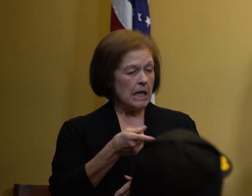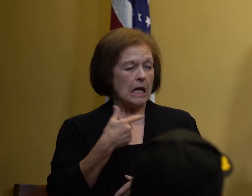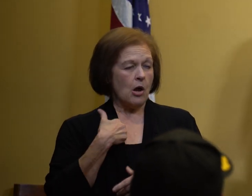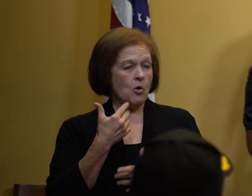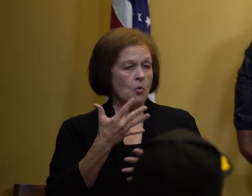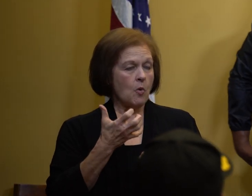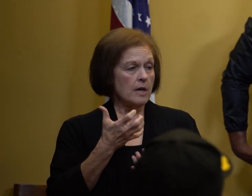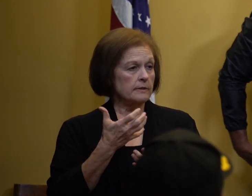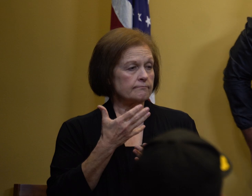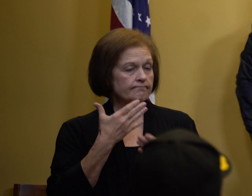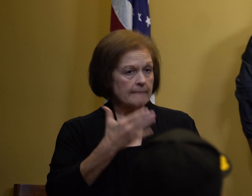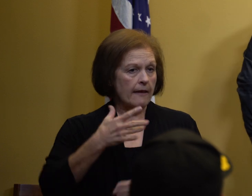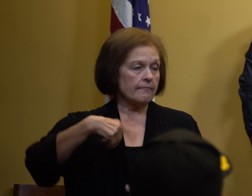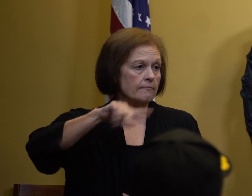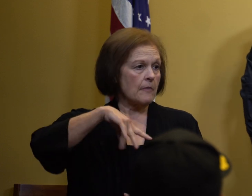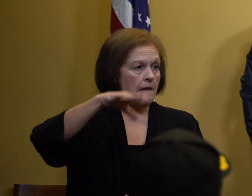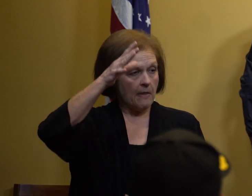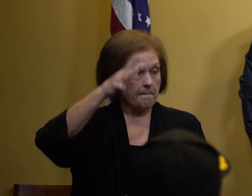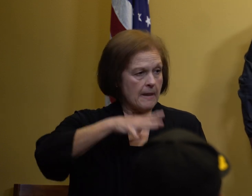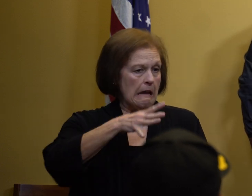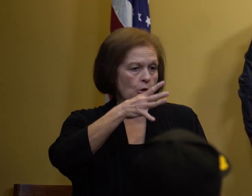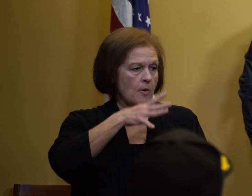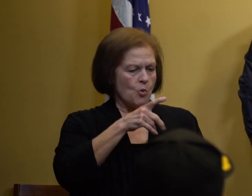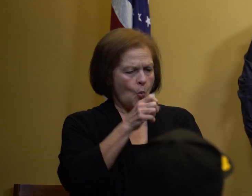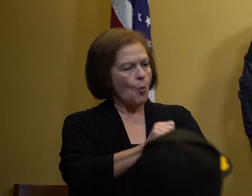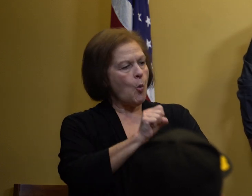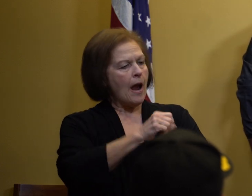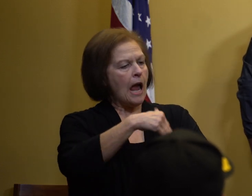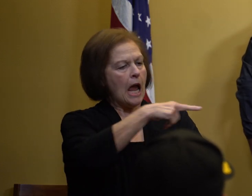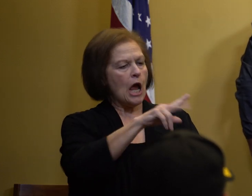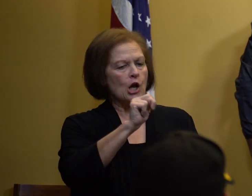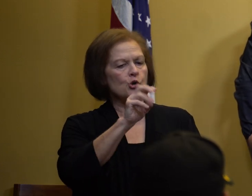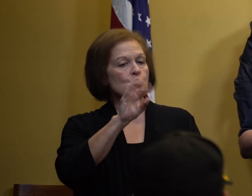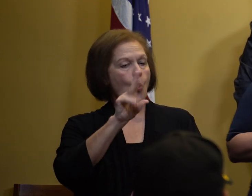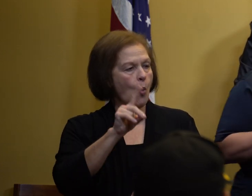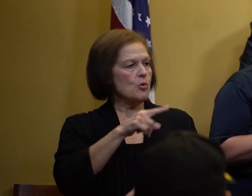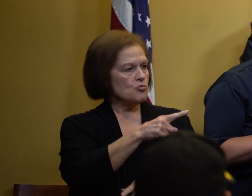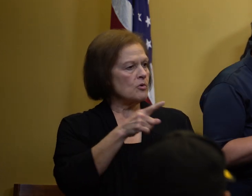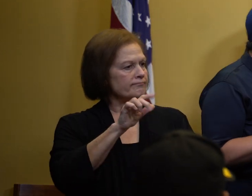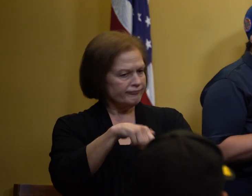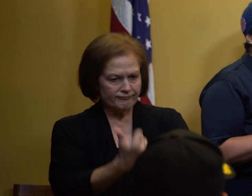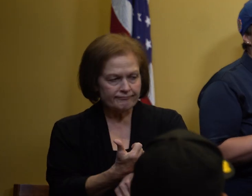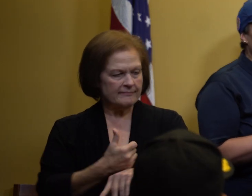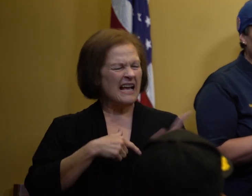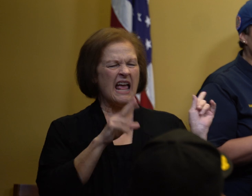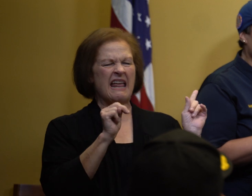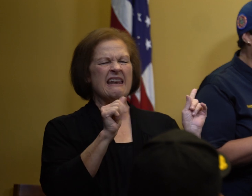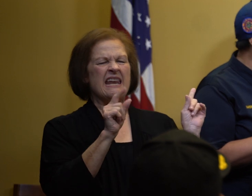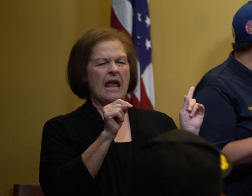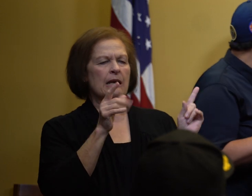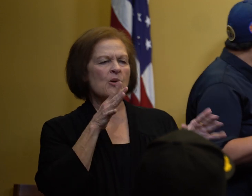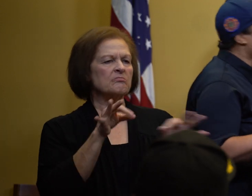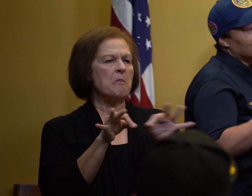to the men and women of NORD. You know, you stood up our shelter. Nate's gonna give you more